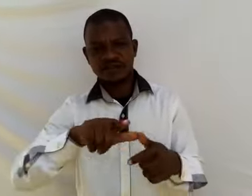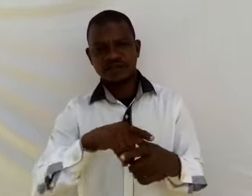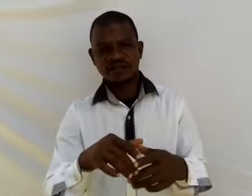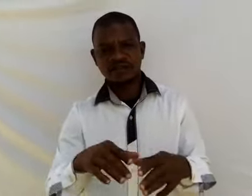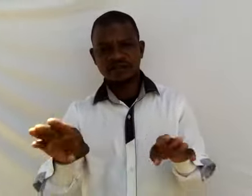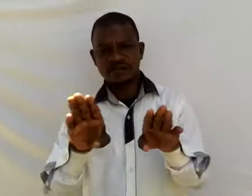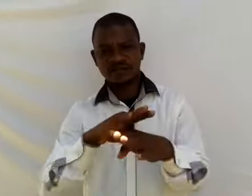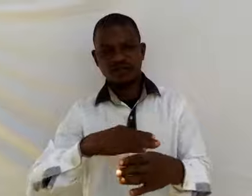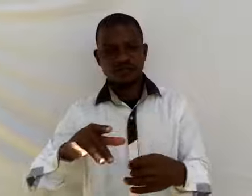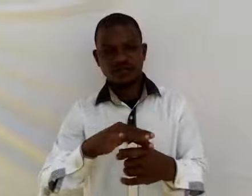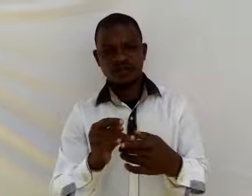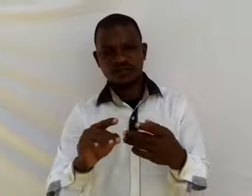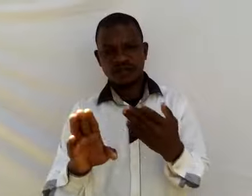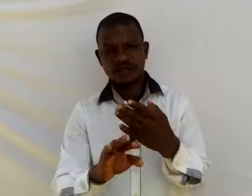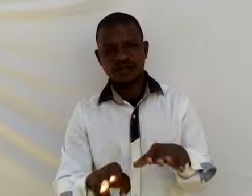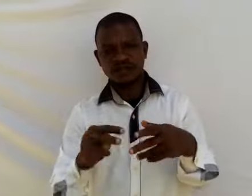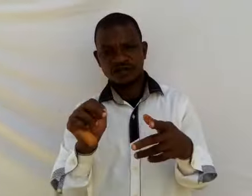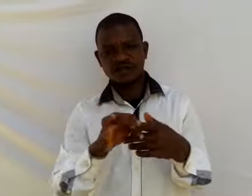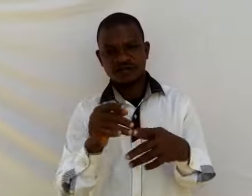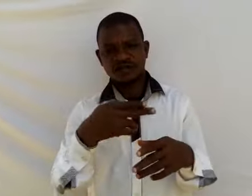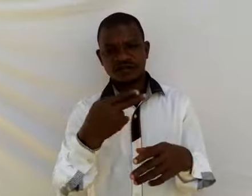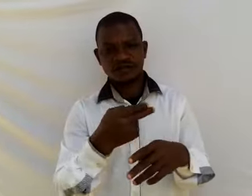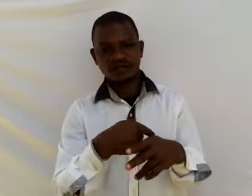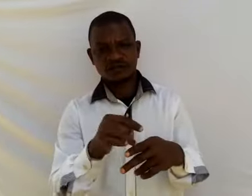a given species in its habitat, and it is